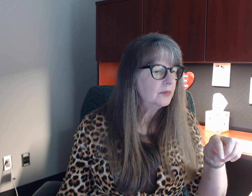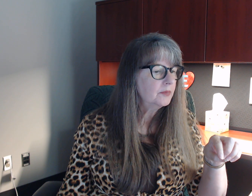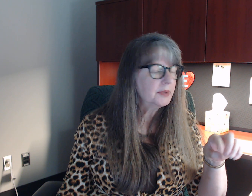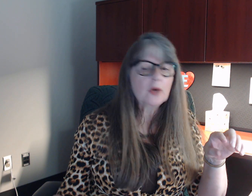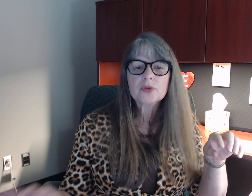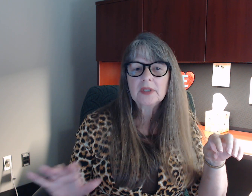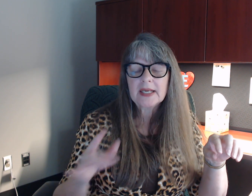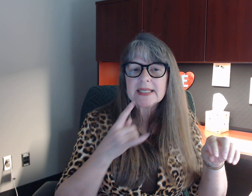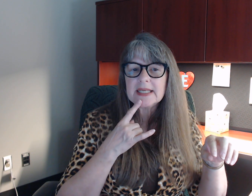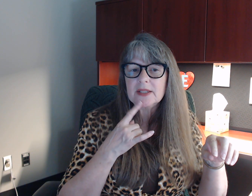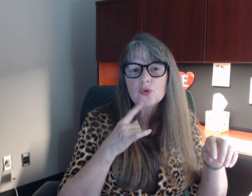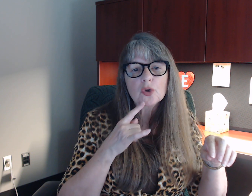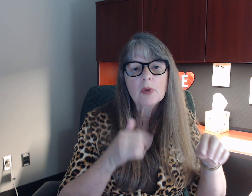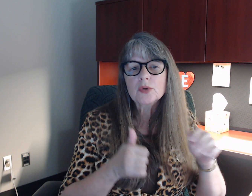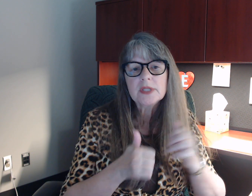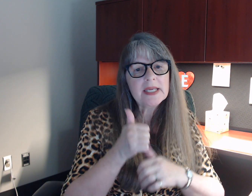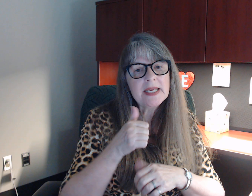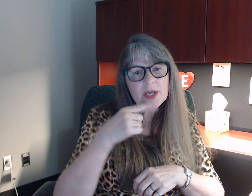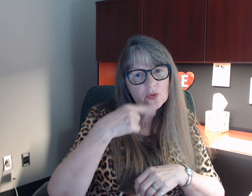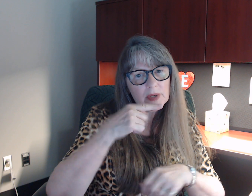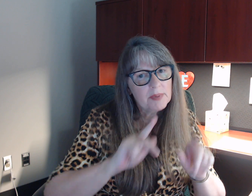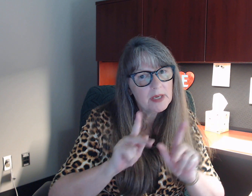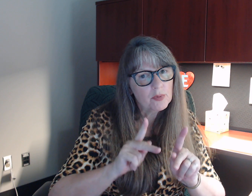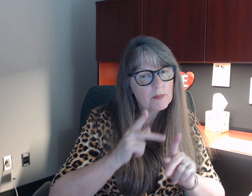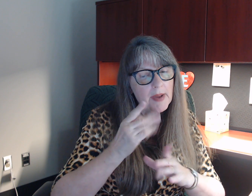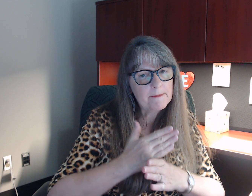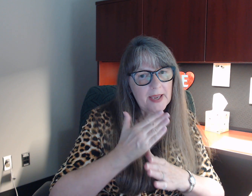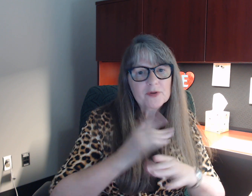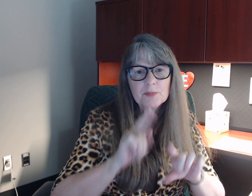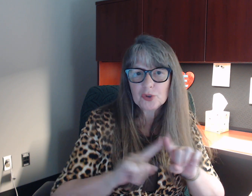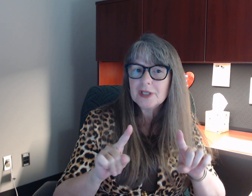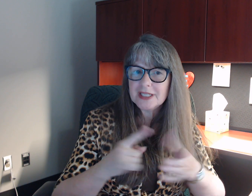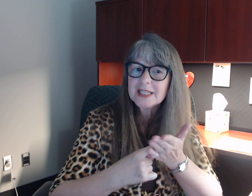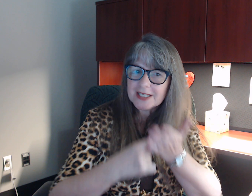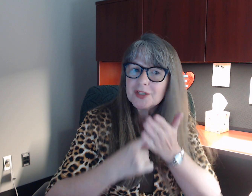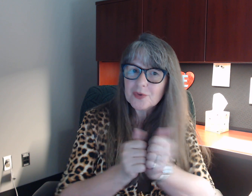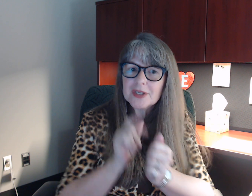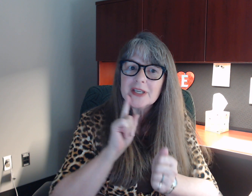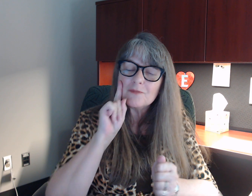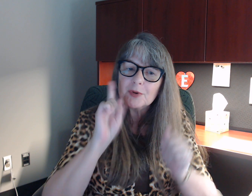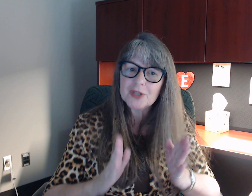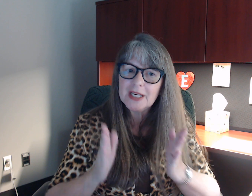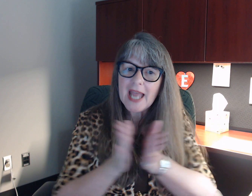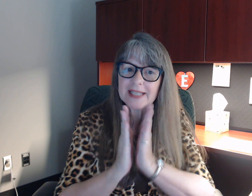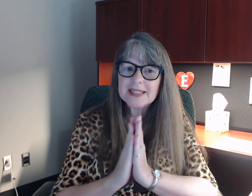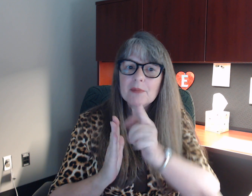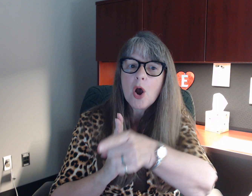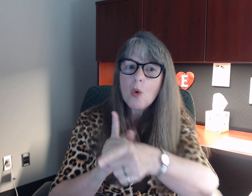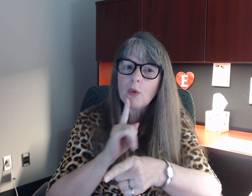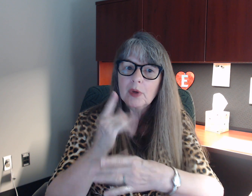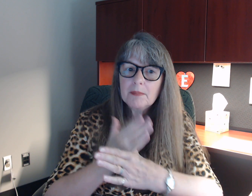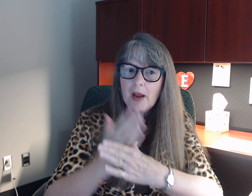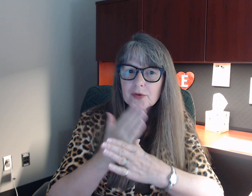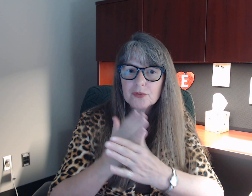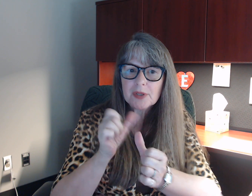But those, like I said, those are mostly hearing people pet peeves. But you can discuss it with a deaf person and ask them what really bothers them